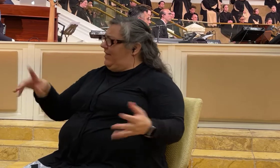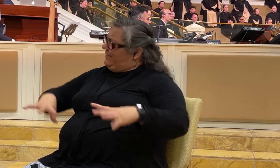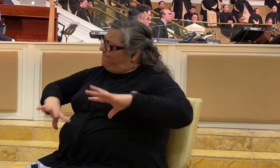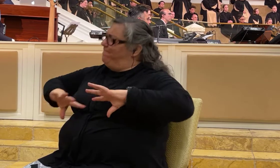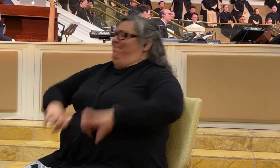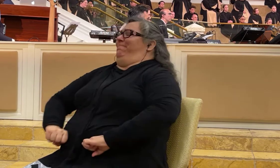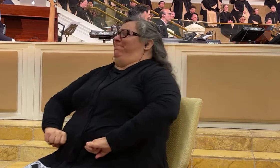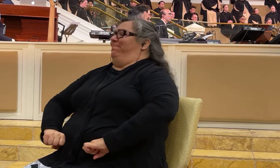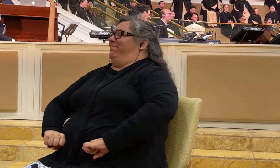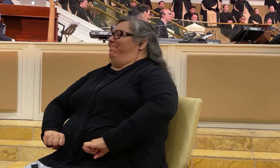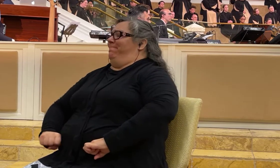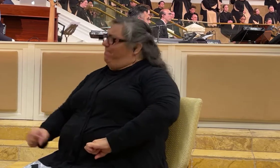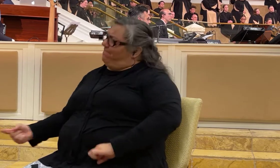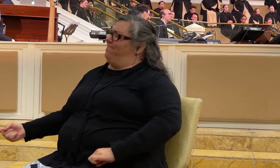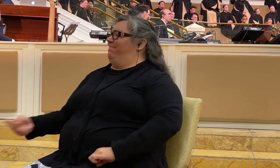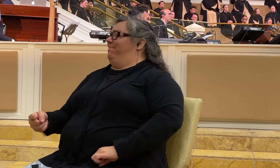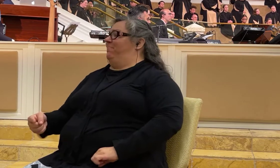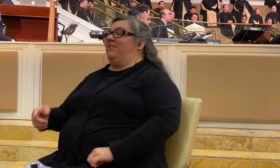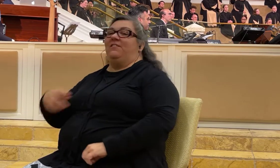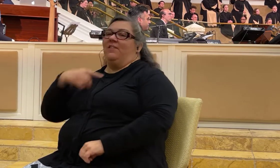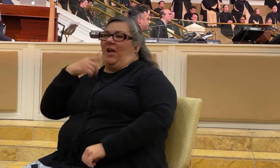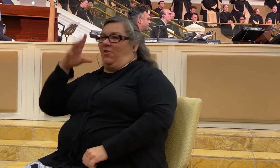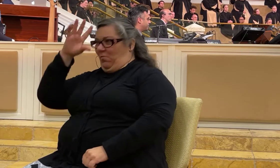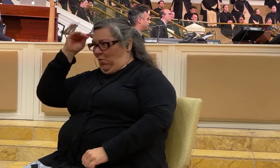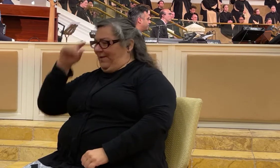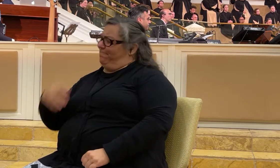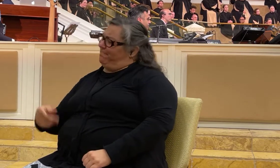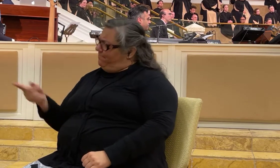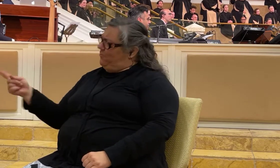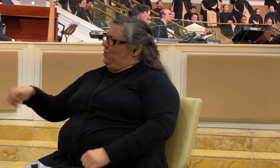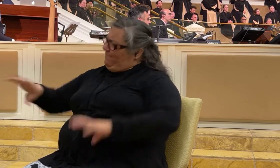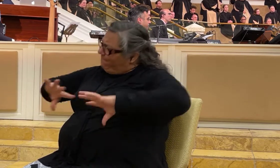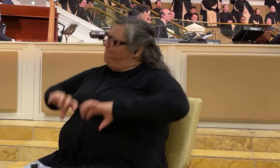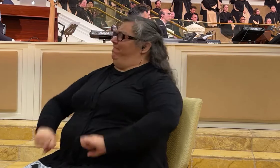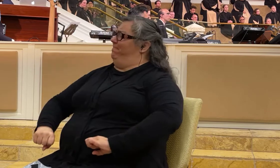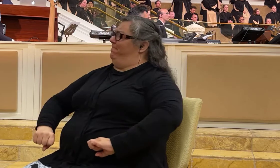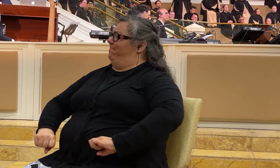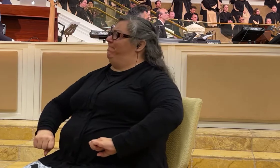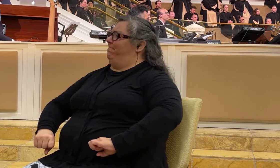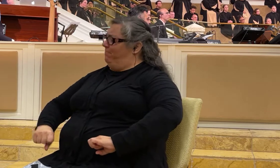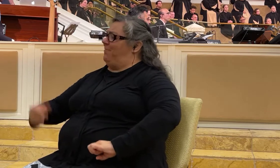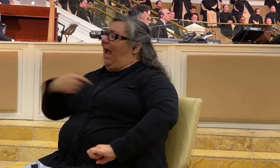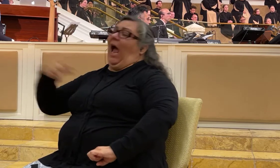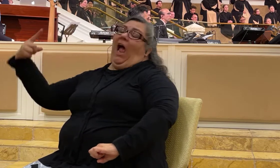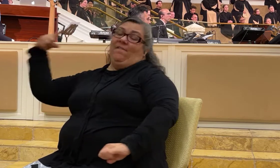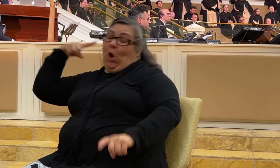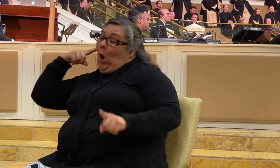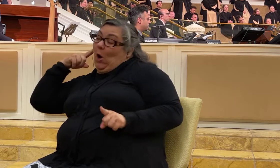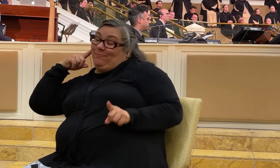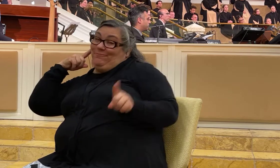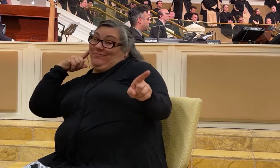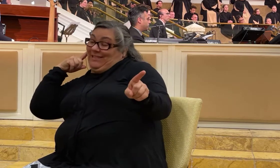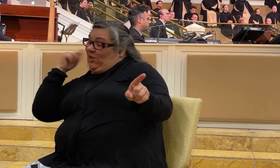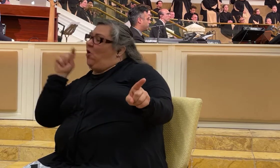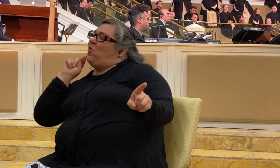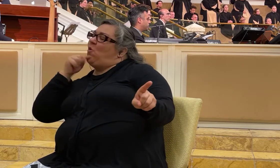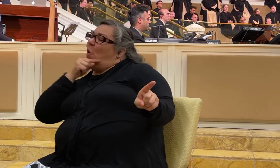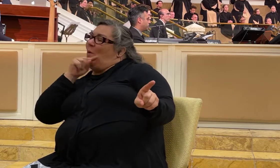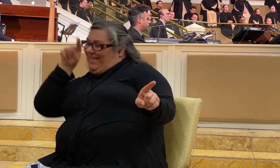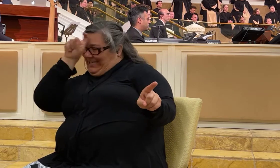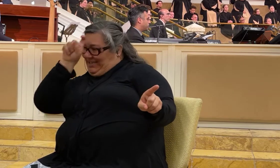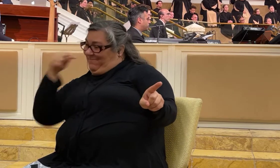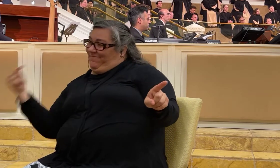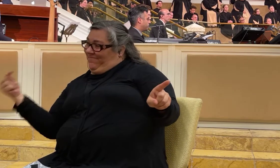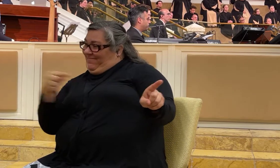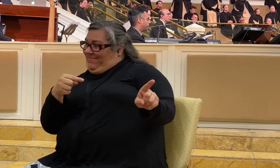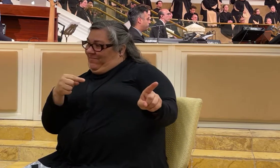up. He's talking to his boys. And then he says, I heard that there's corn in Egypt. Now I want to